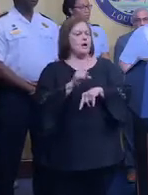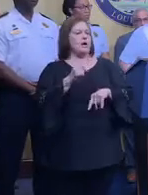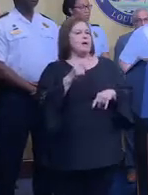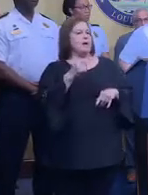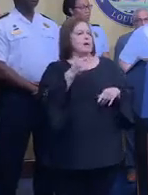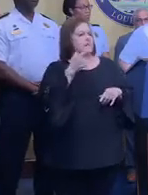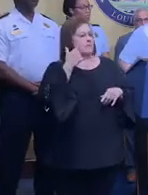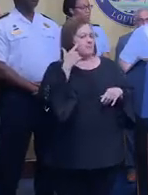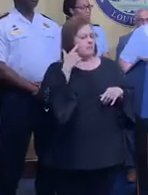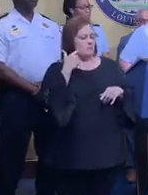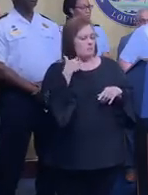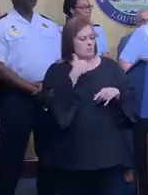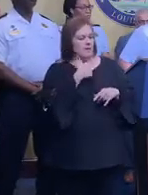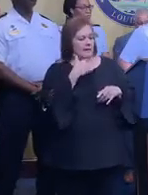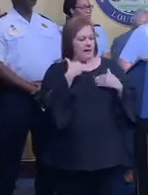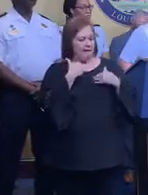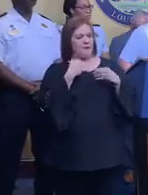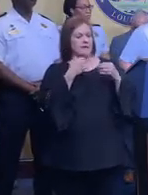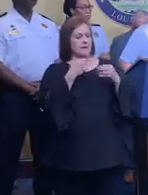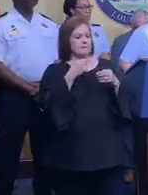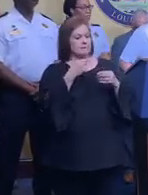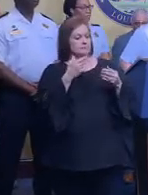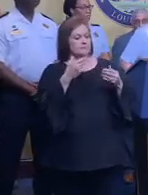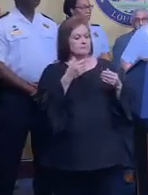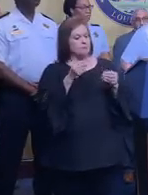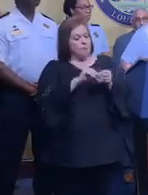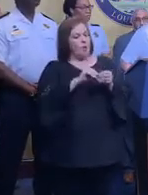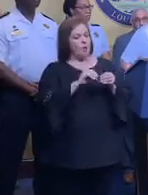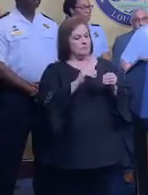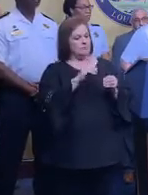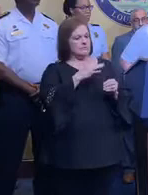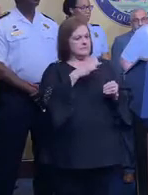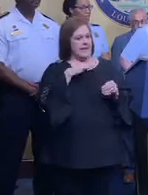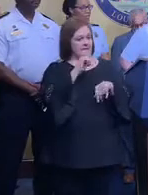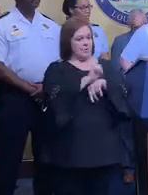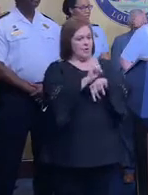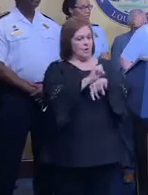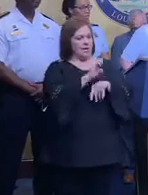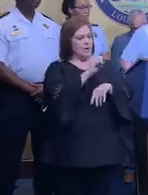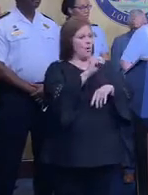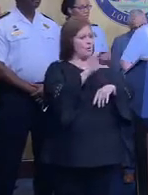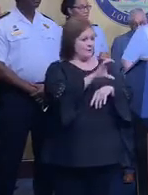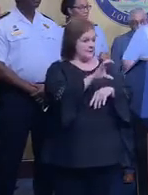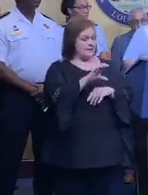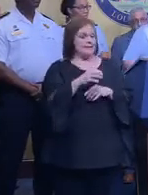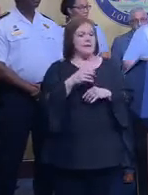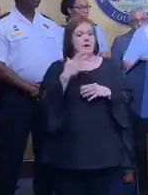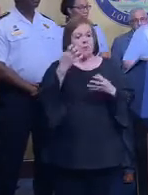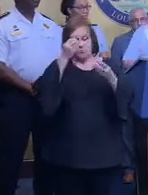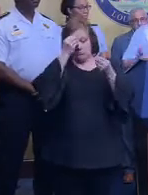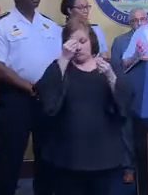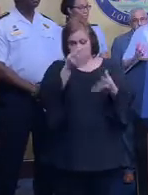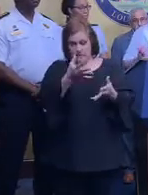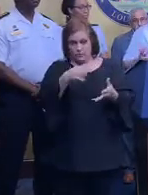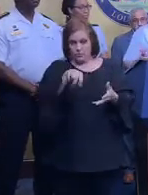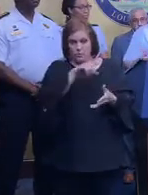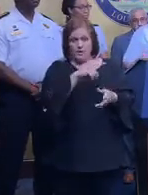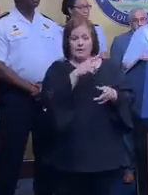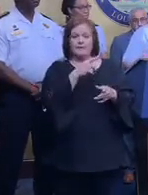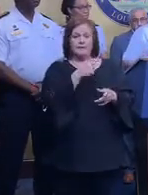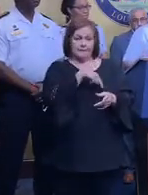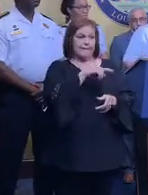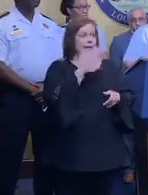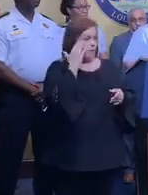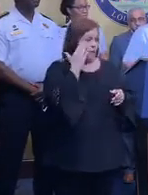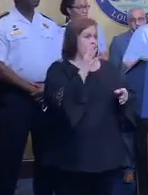for logistics at the EOC, and our liaisons have already been up there working. I want to remind everyone, as everyone here keeps